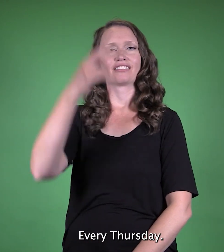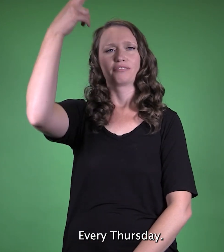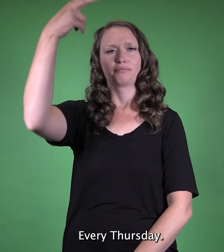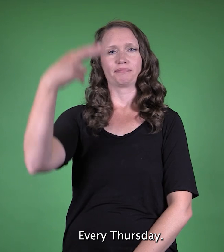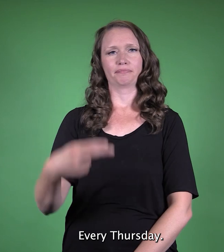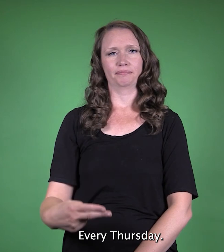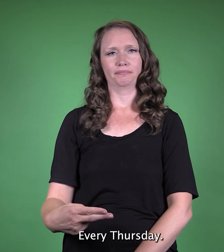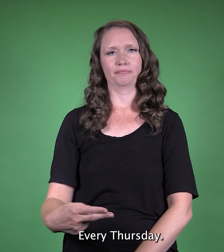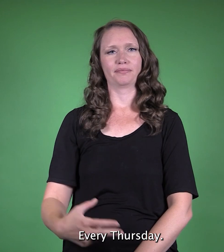Every Thursday.